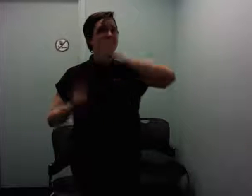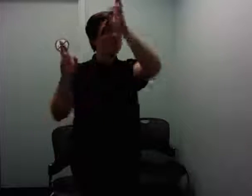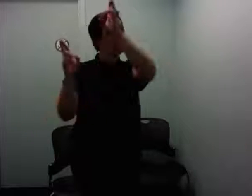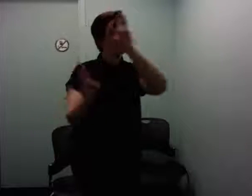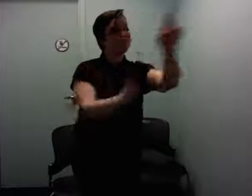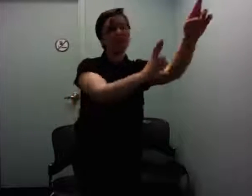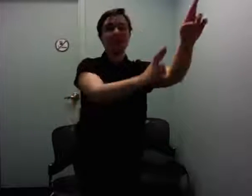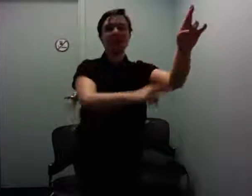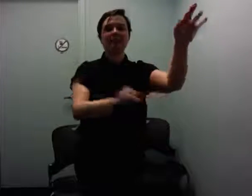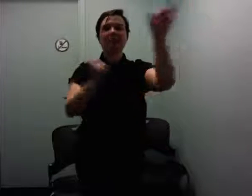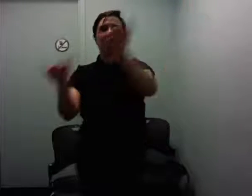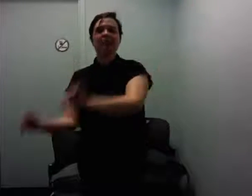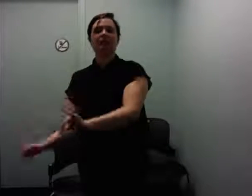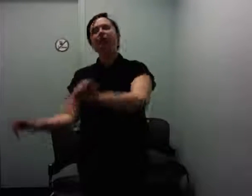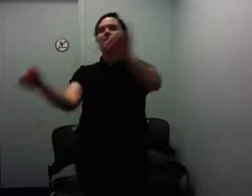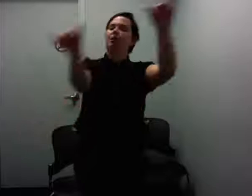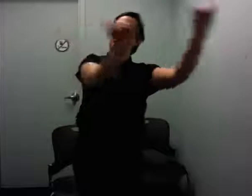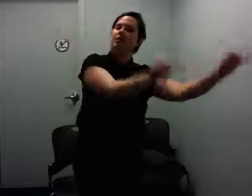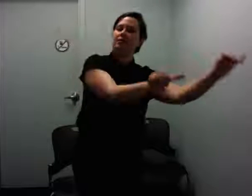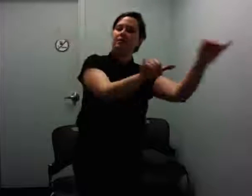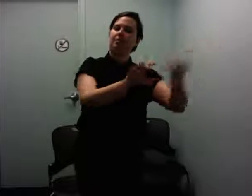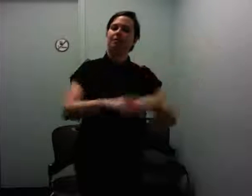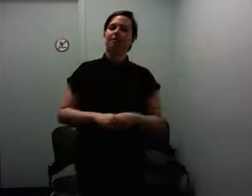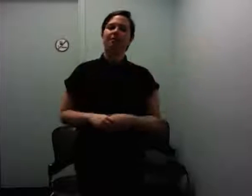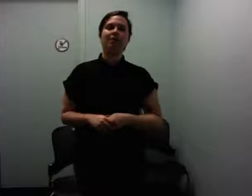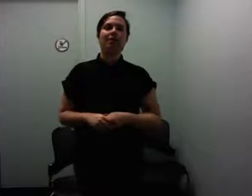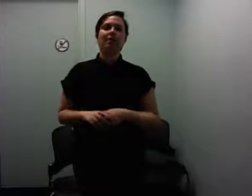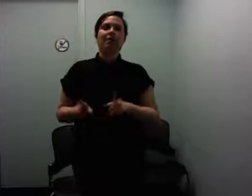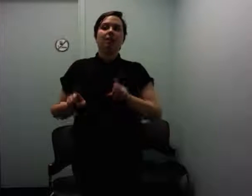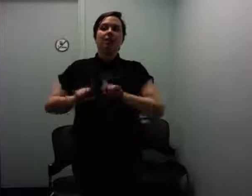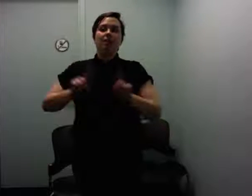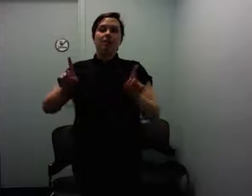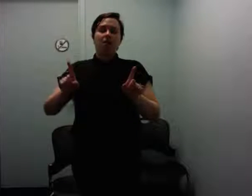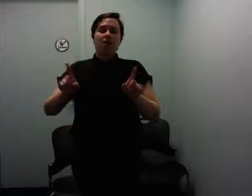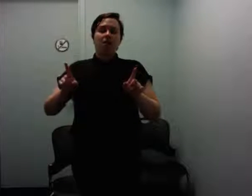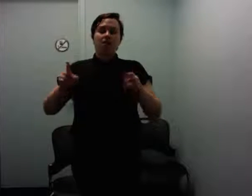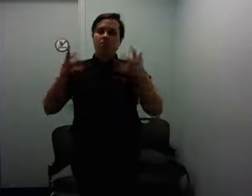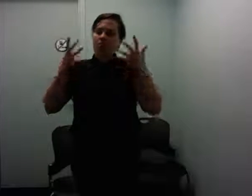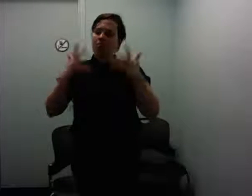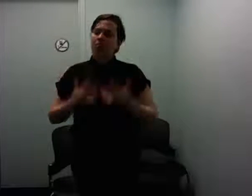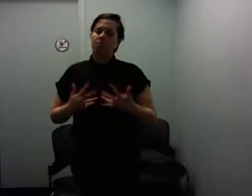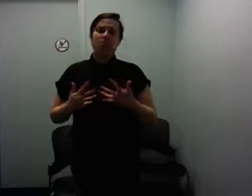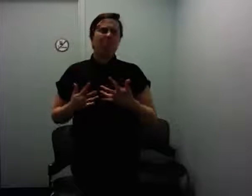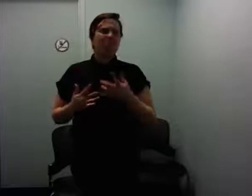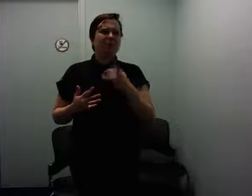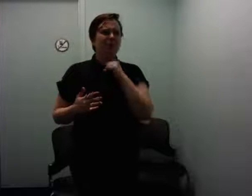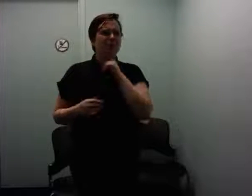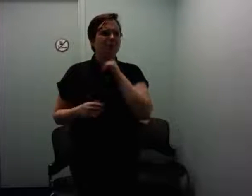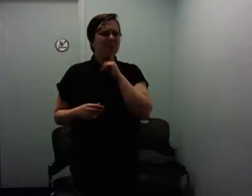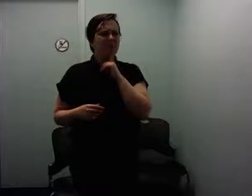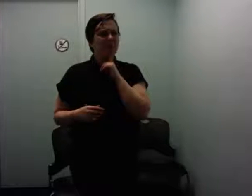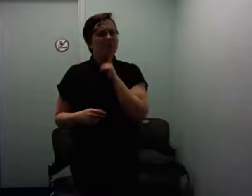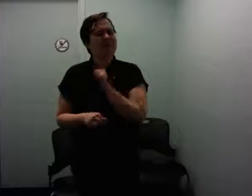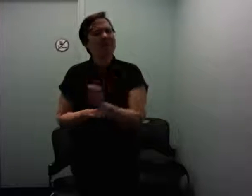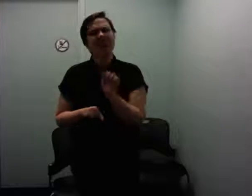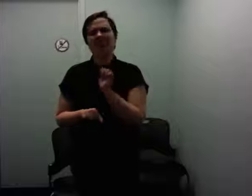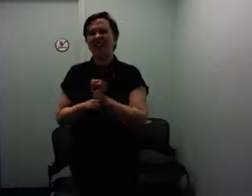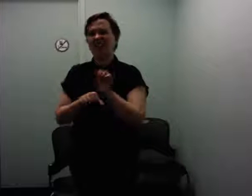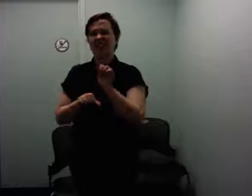But sadly, I can say that there is no one country in the world where all